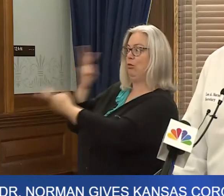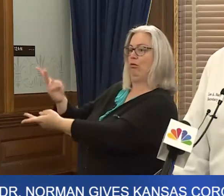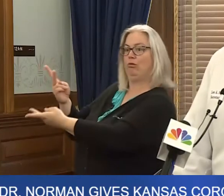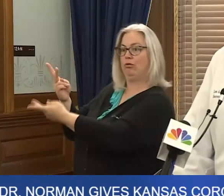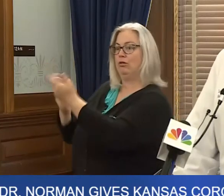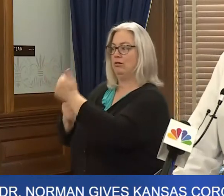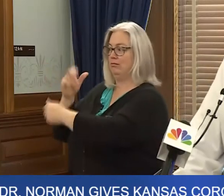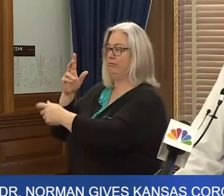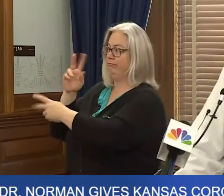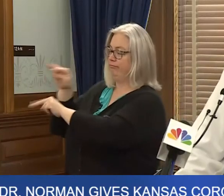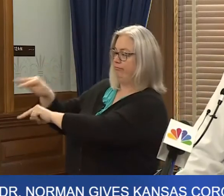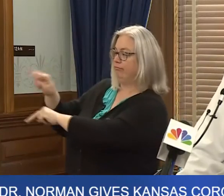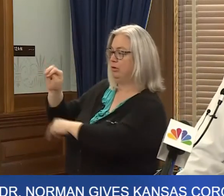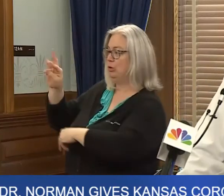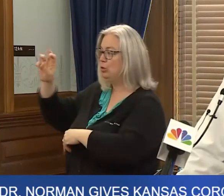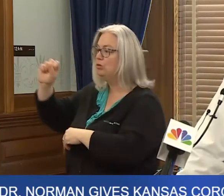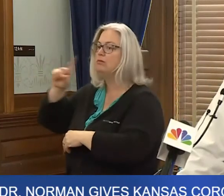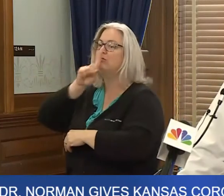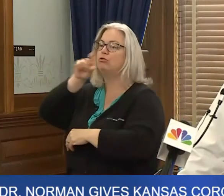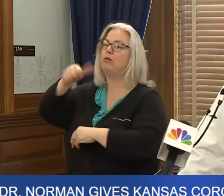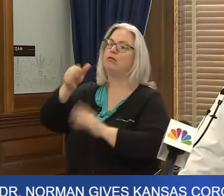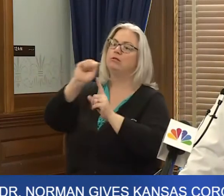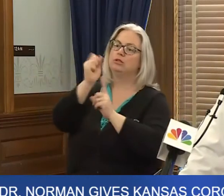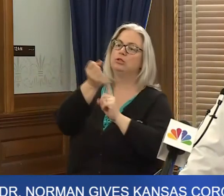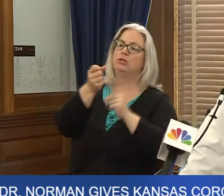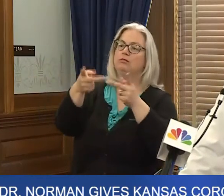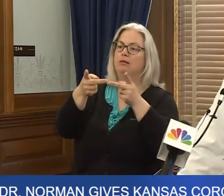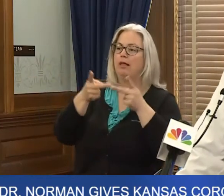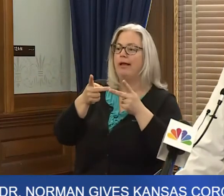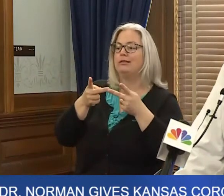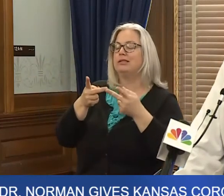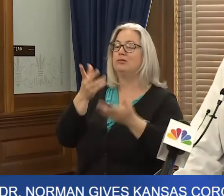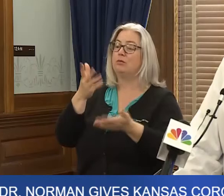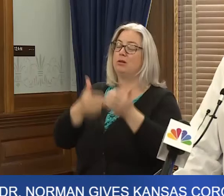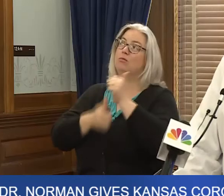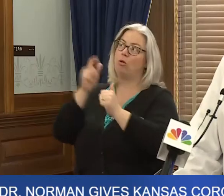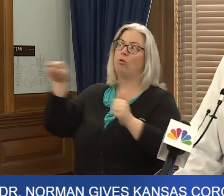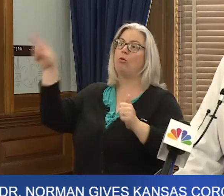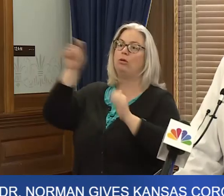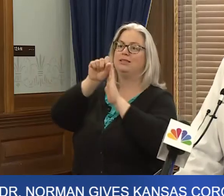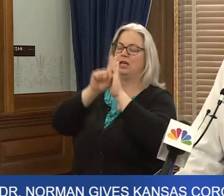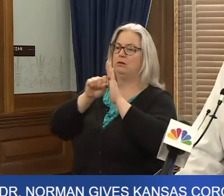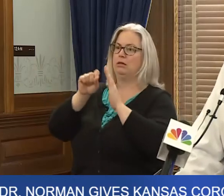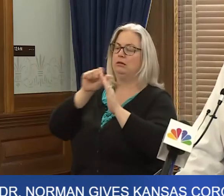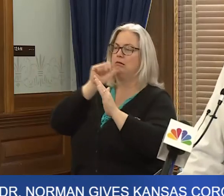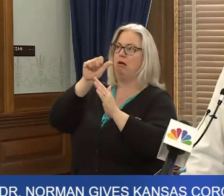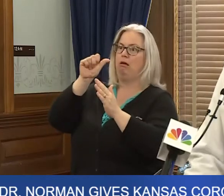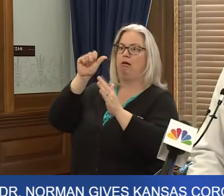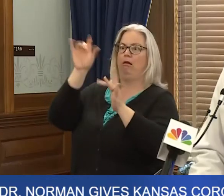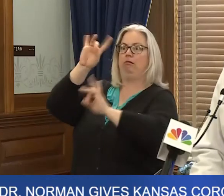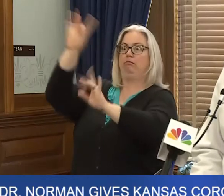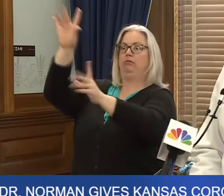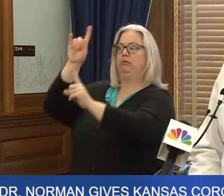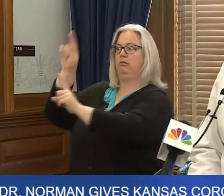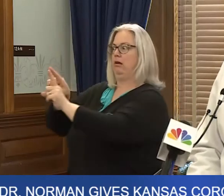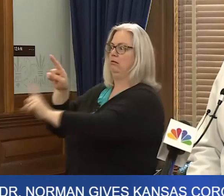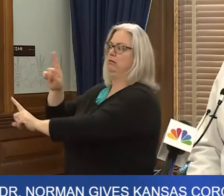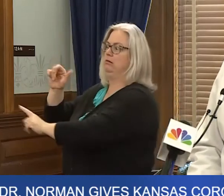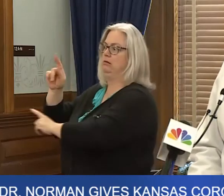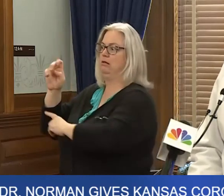I'm sure there were other situations around, probably in both states, but not as extreme as what we saw at the Lake of the